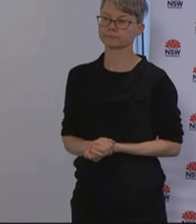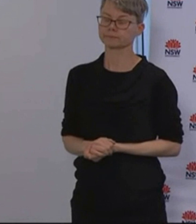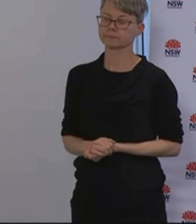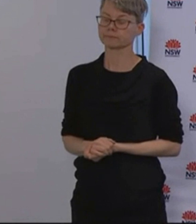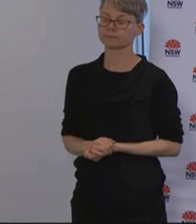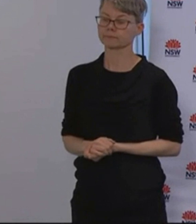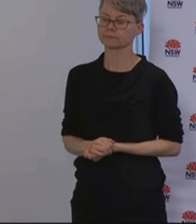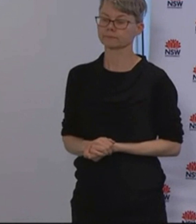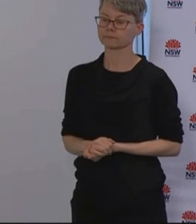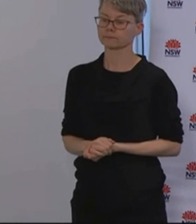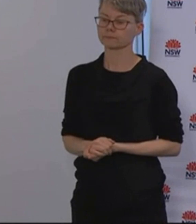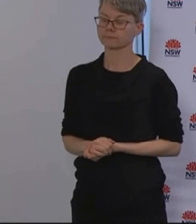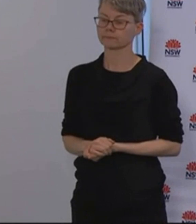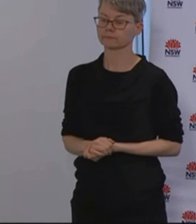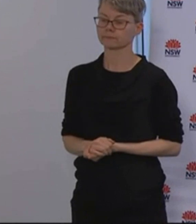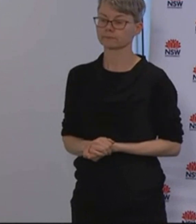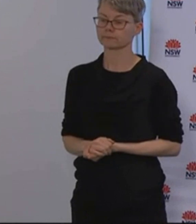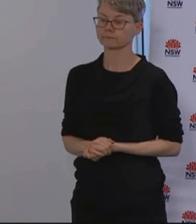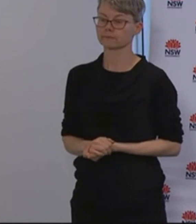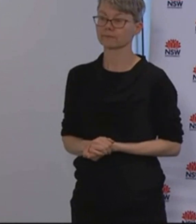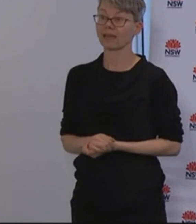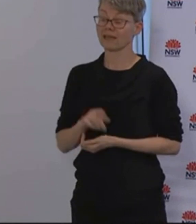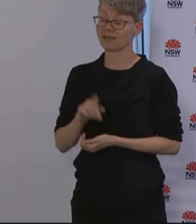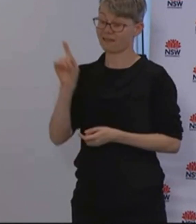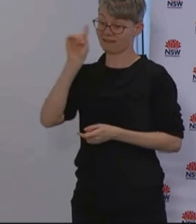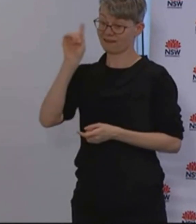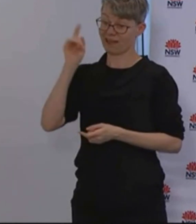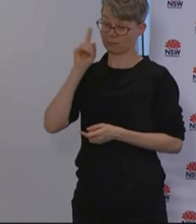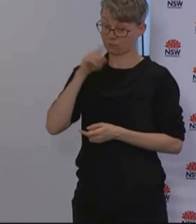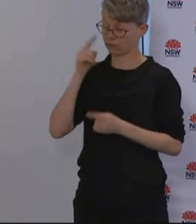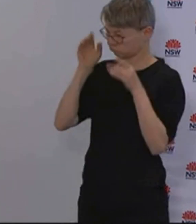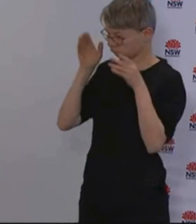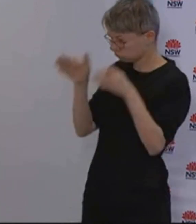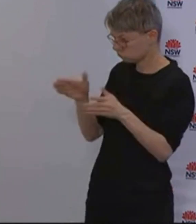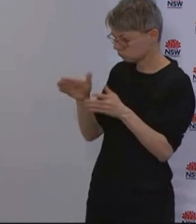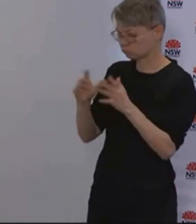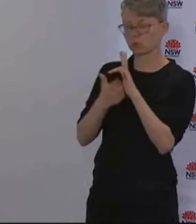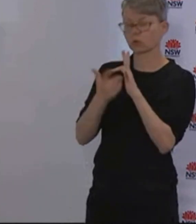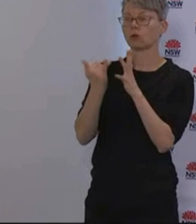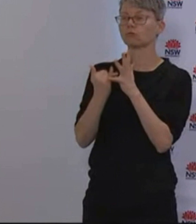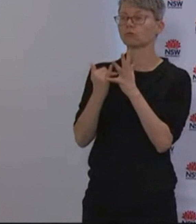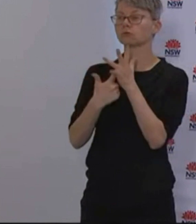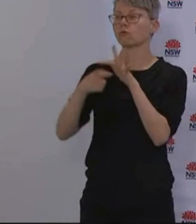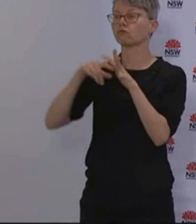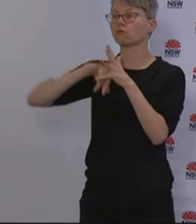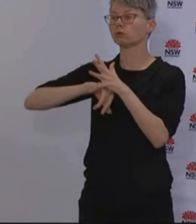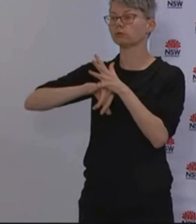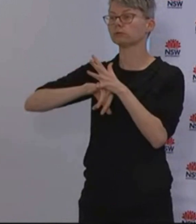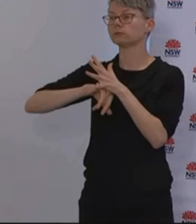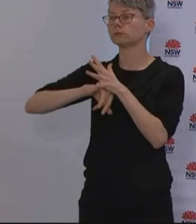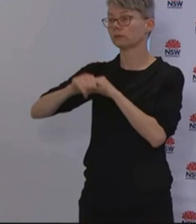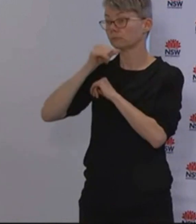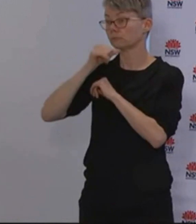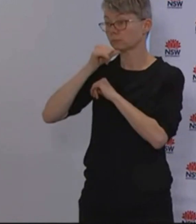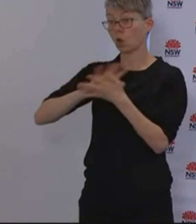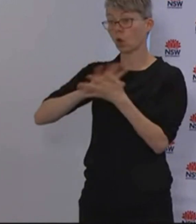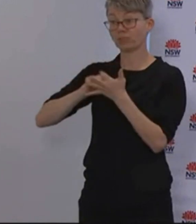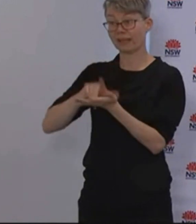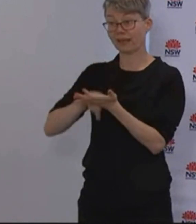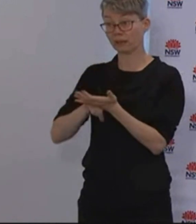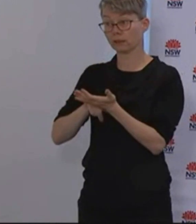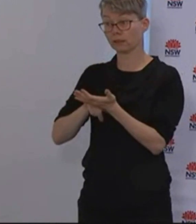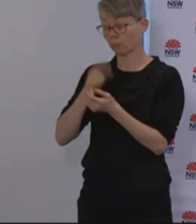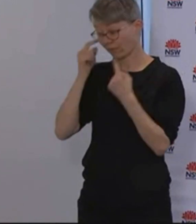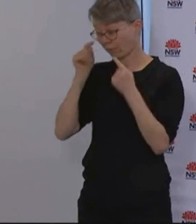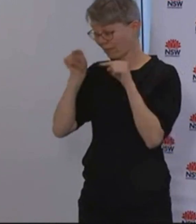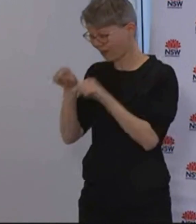our focus is being drawn to the Crossroads Hotel, I think it's an important message for the community more